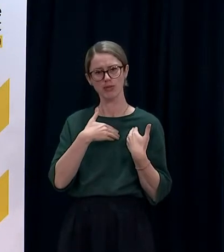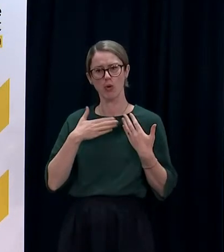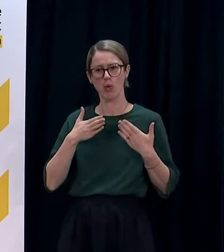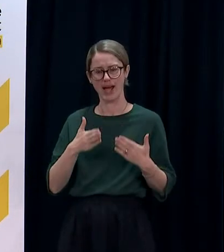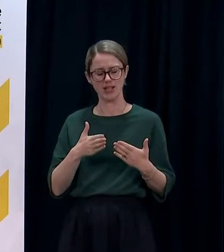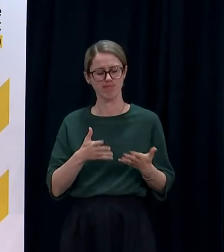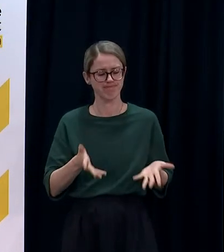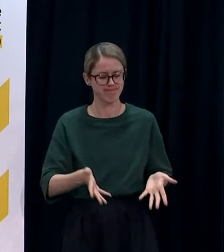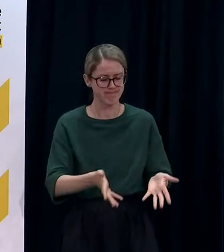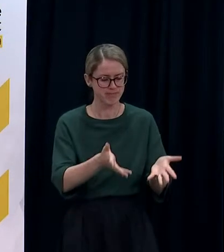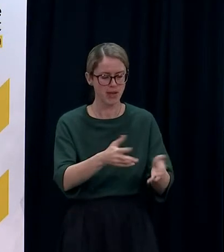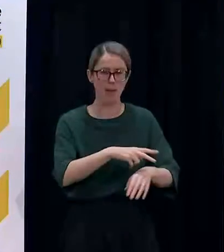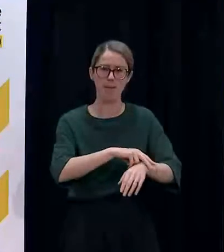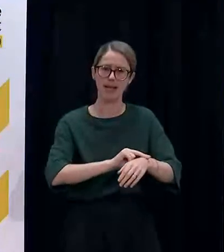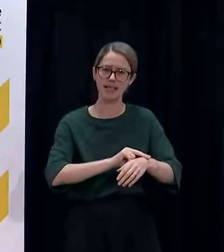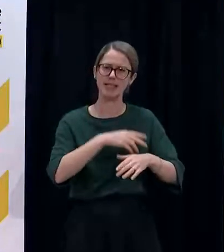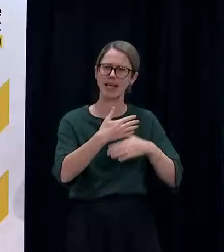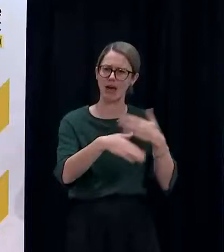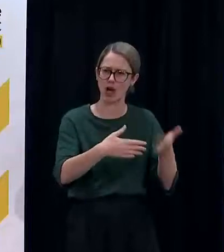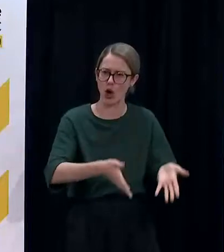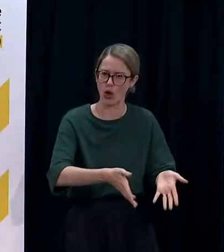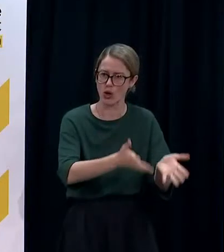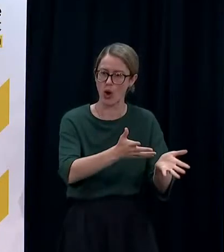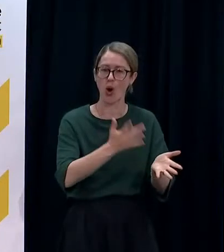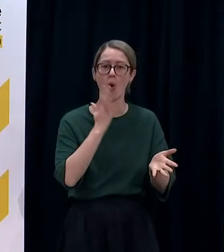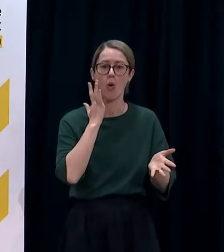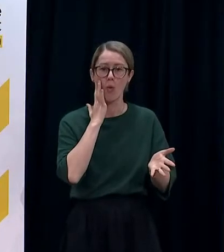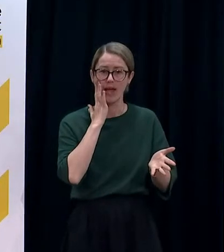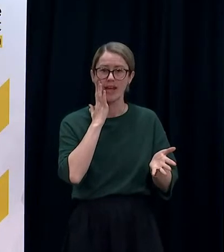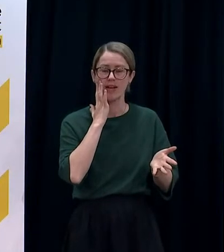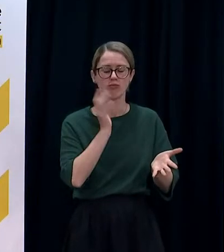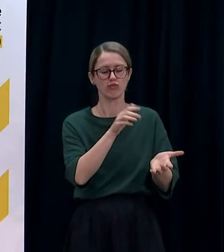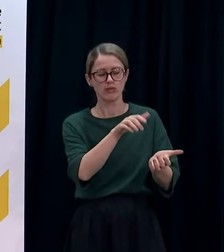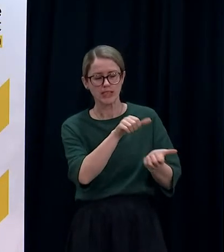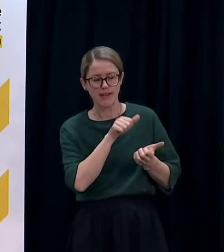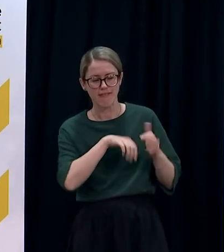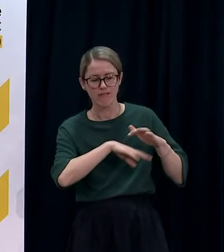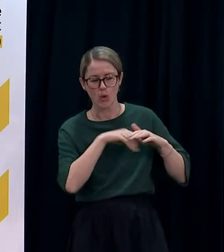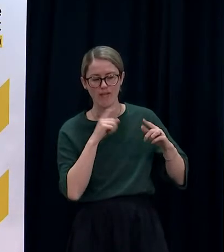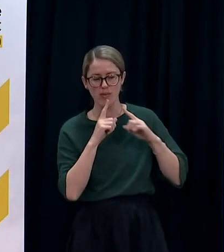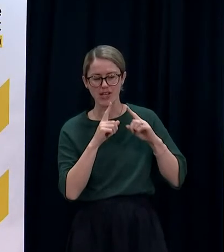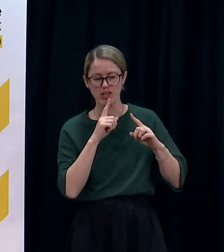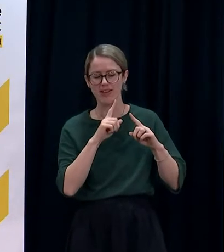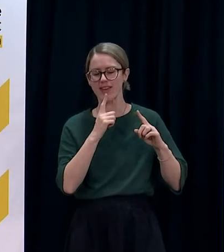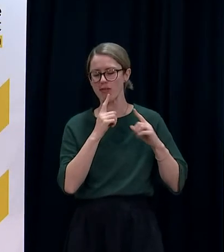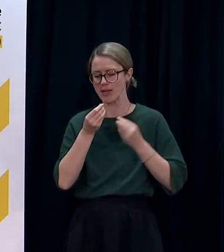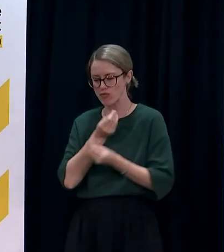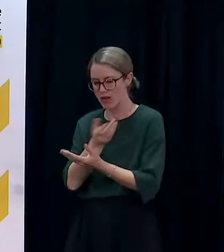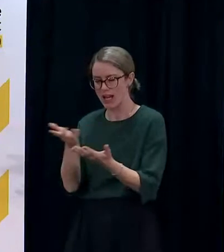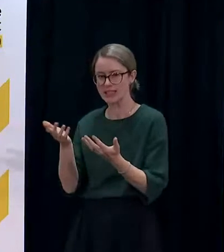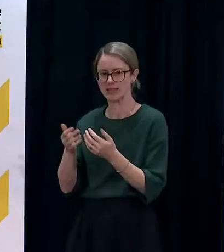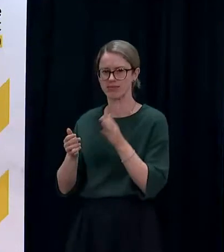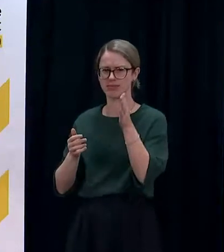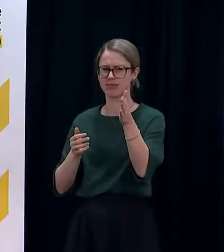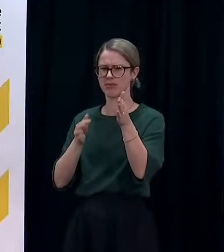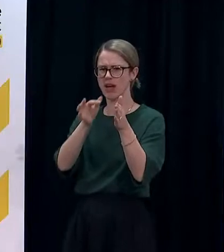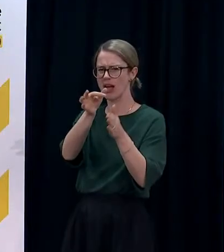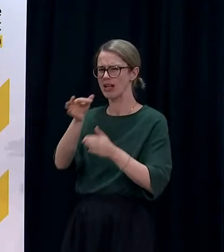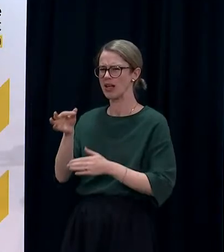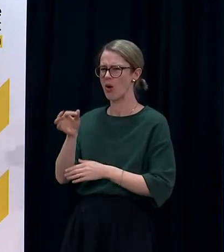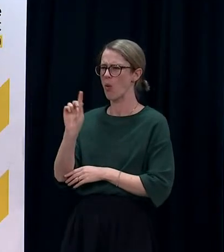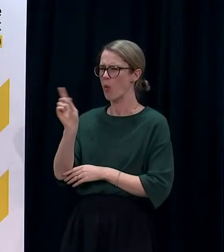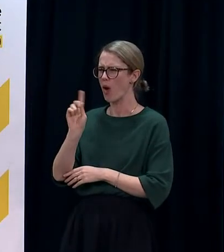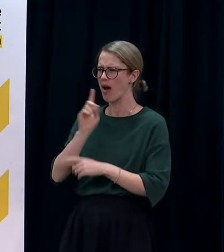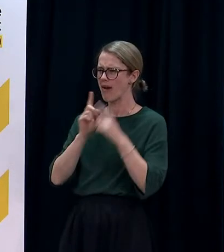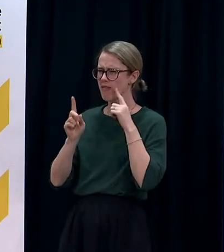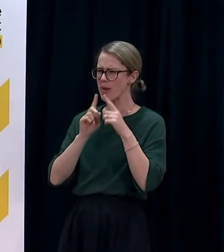let the police do their job. As soon as it was possible to release information, that information was released. Exactly what information